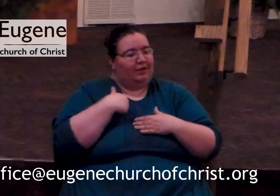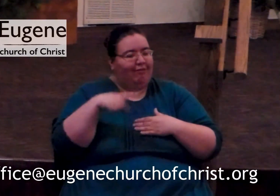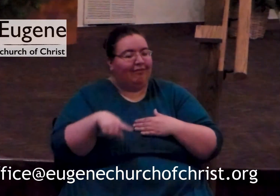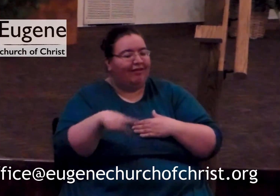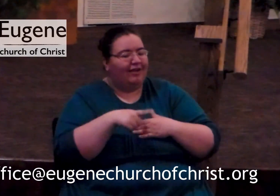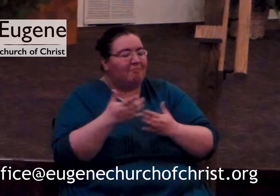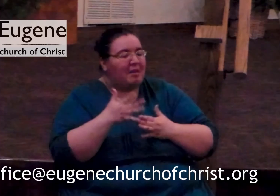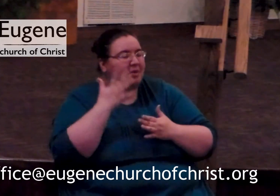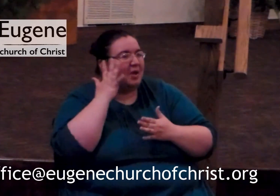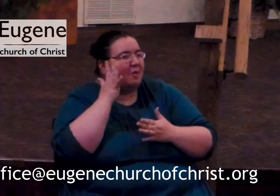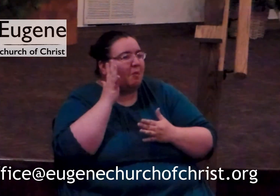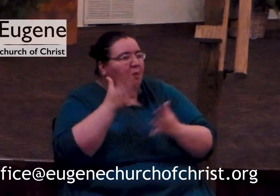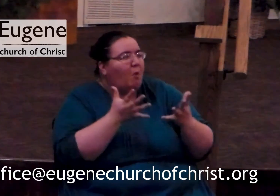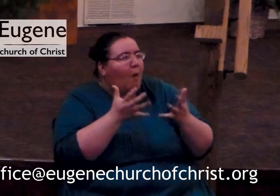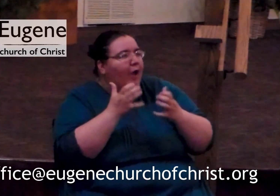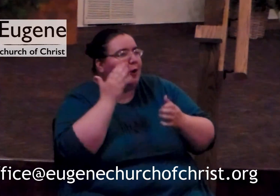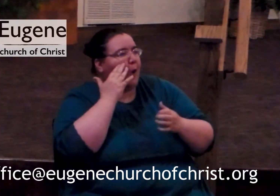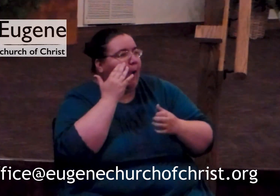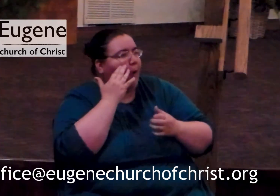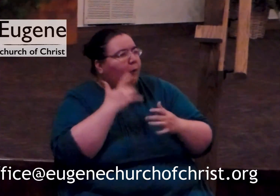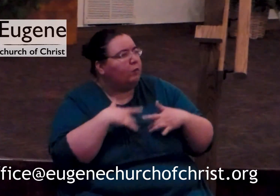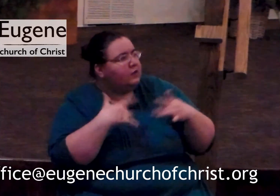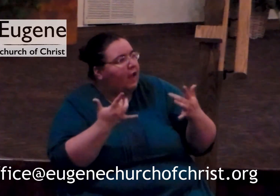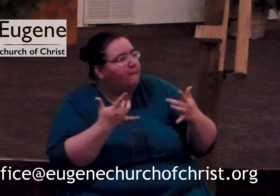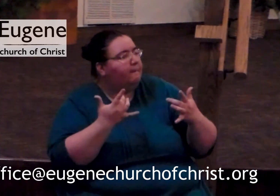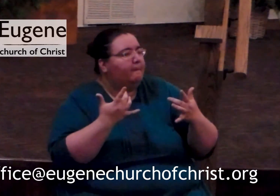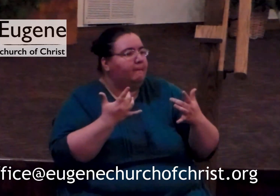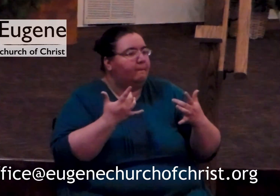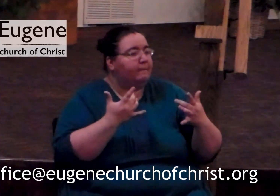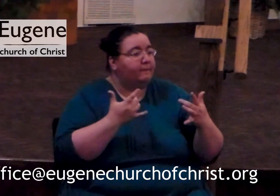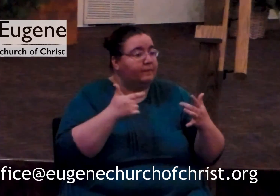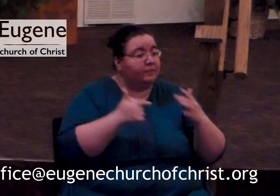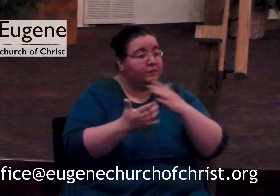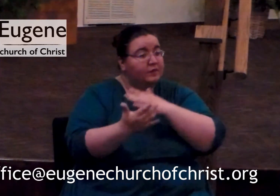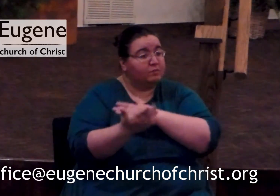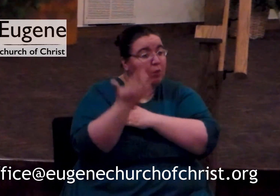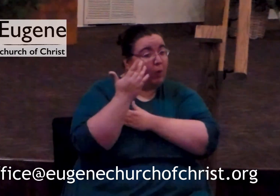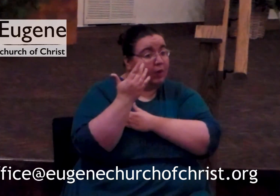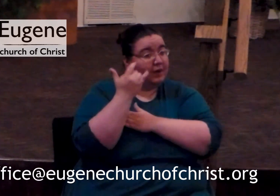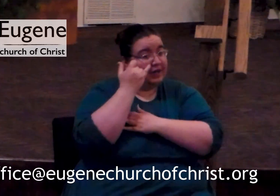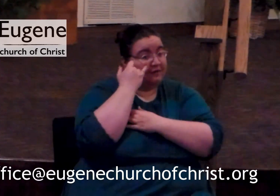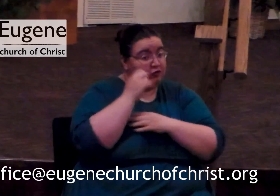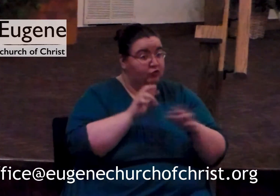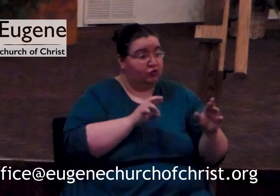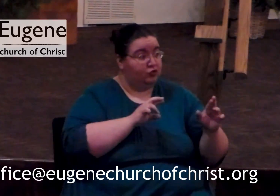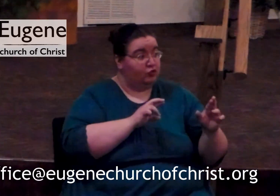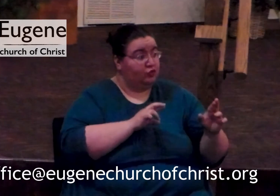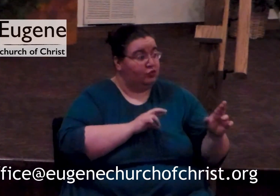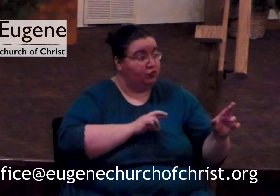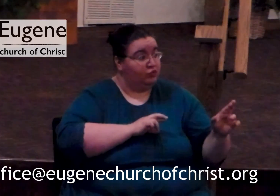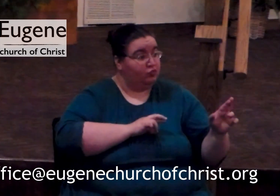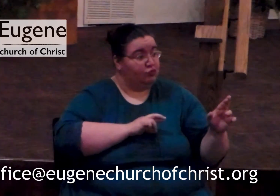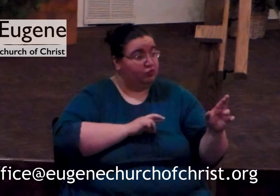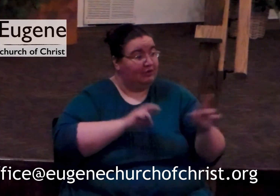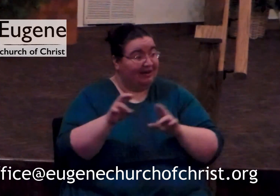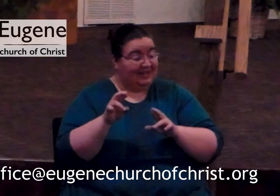if you're hearing the story and you're ready to not be rocky ground or the pathway, you're ready to be good soil,